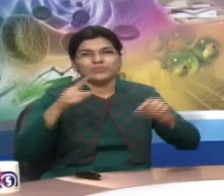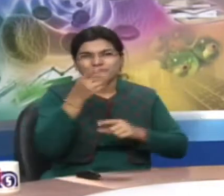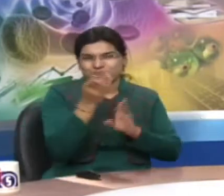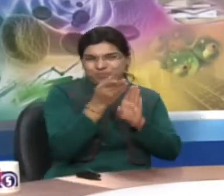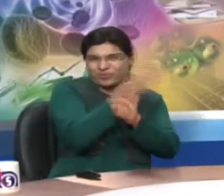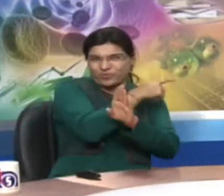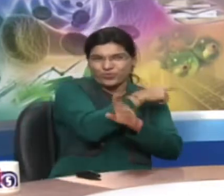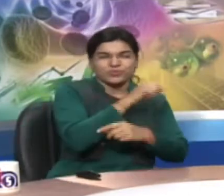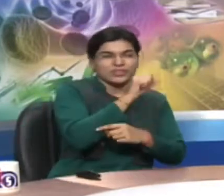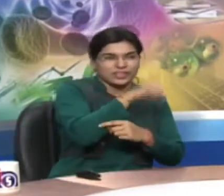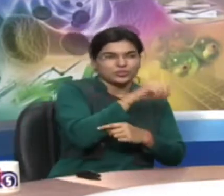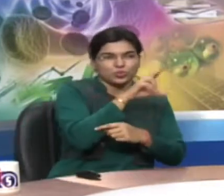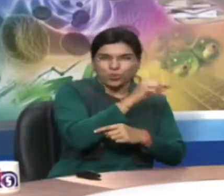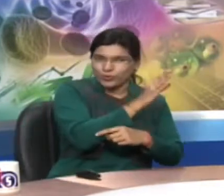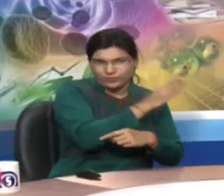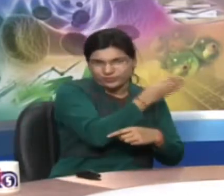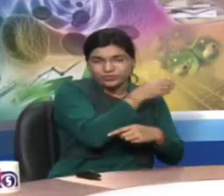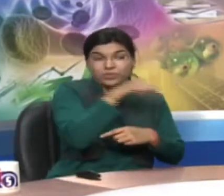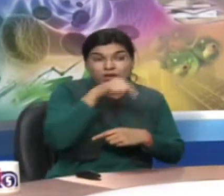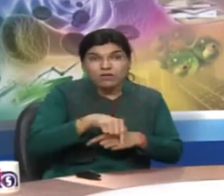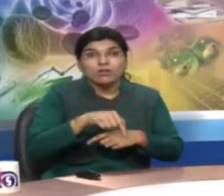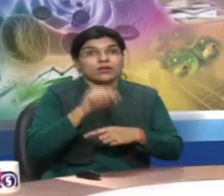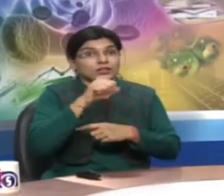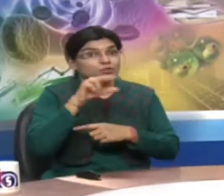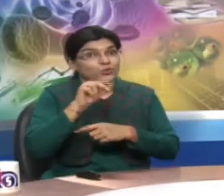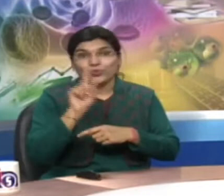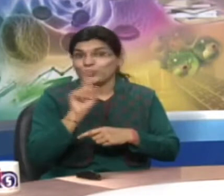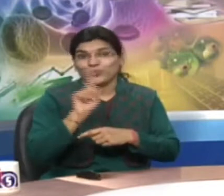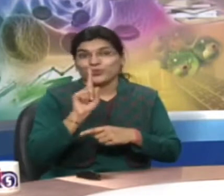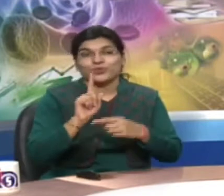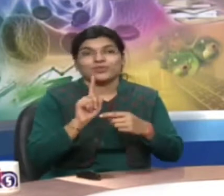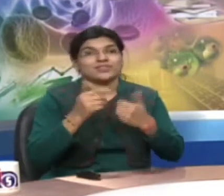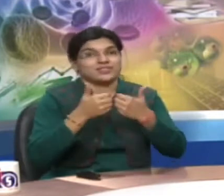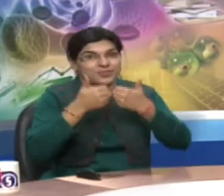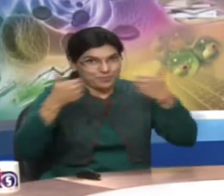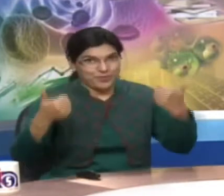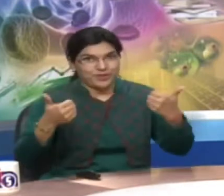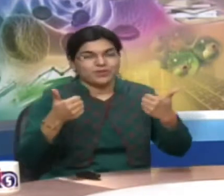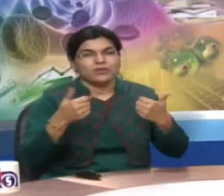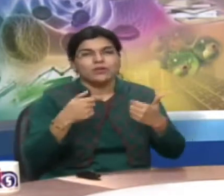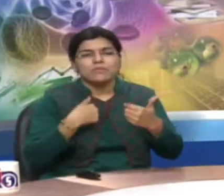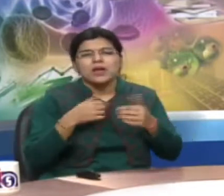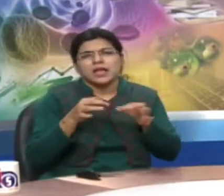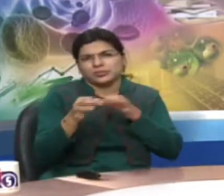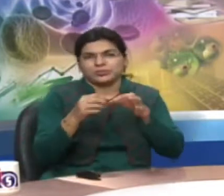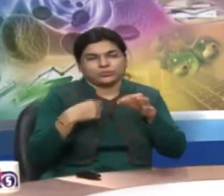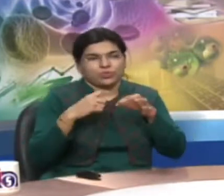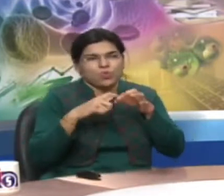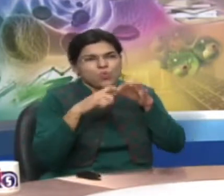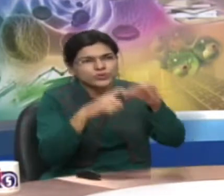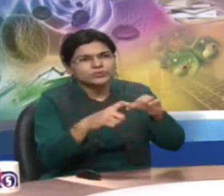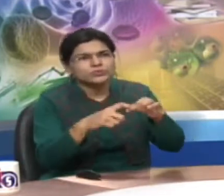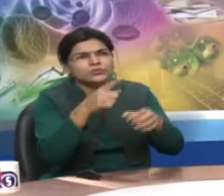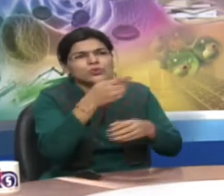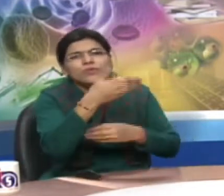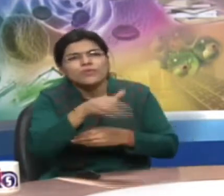a question, so earlier I explained you is, are, do, does. So this is different from them.